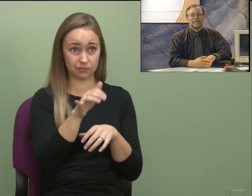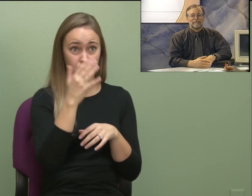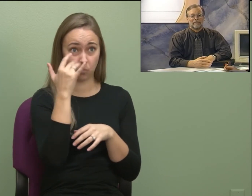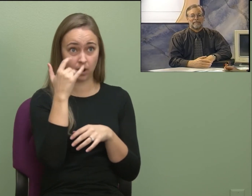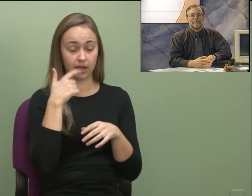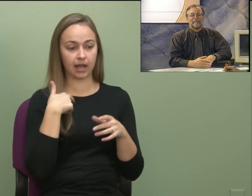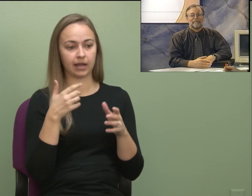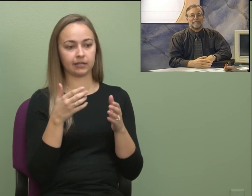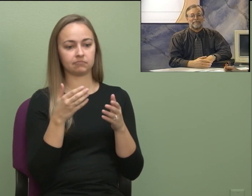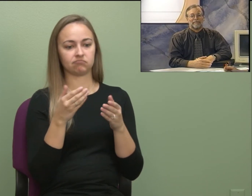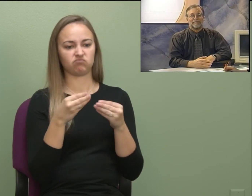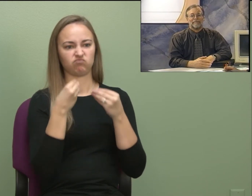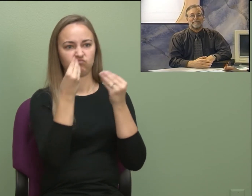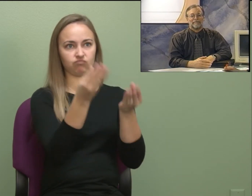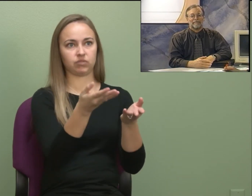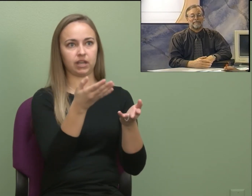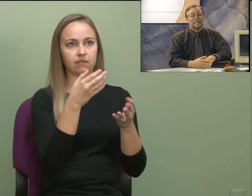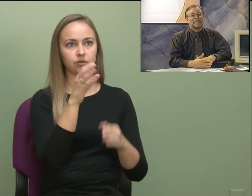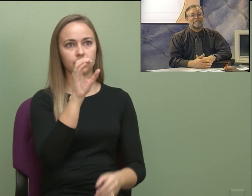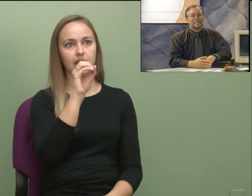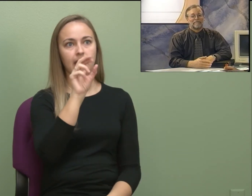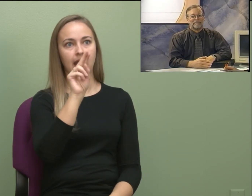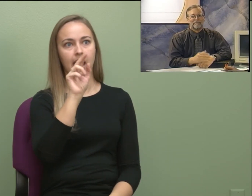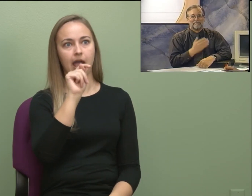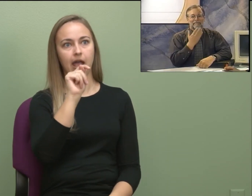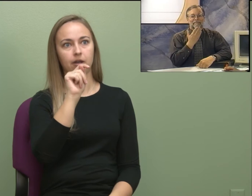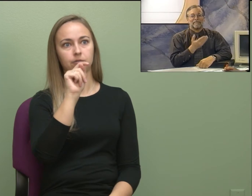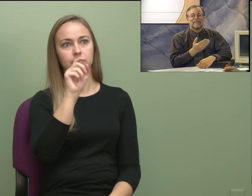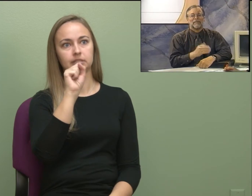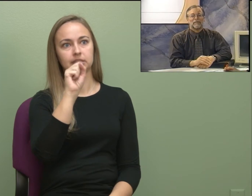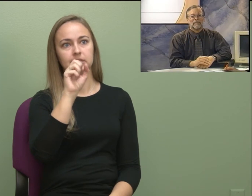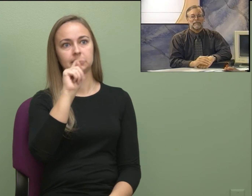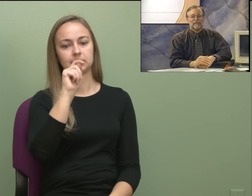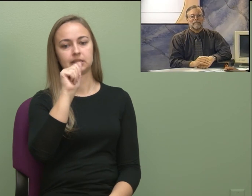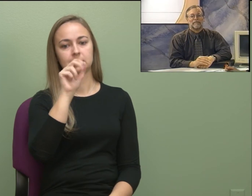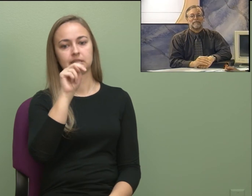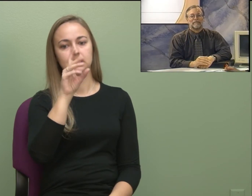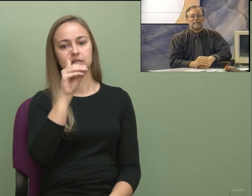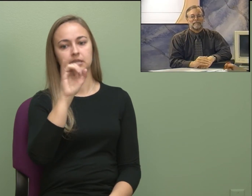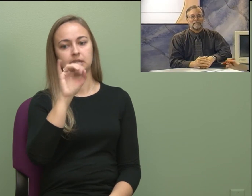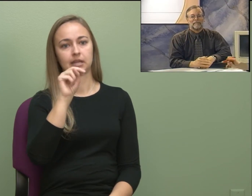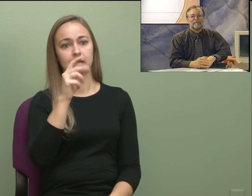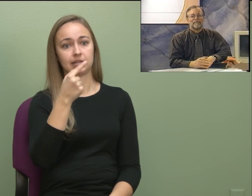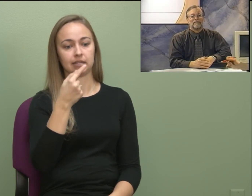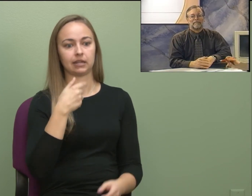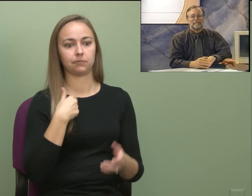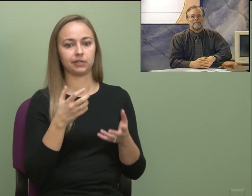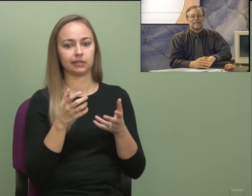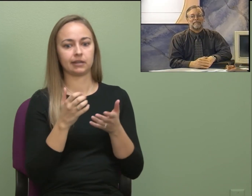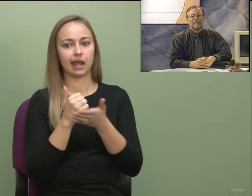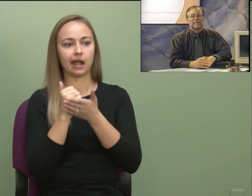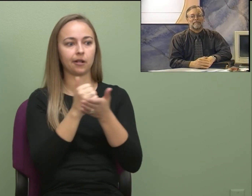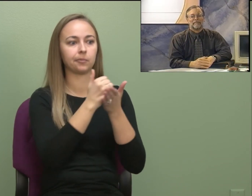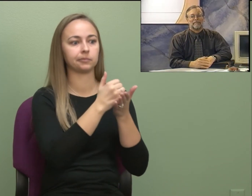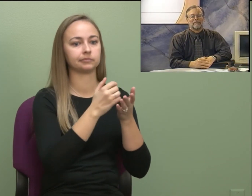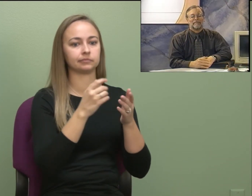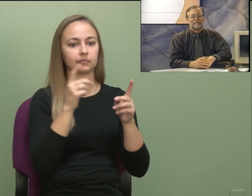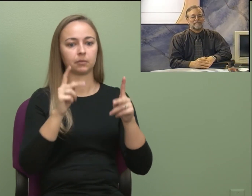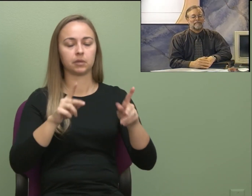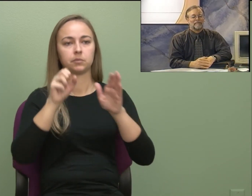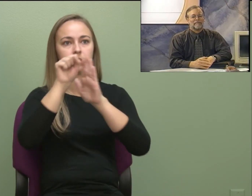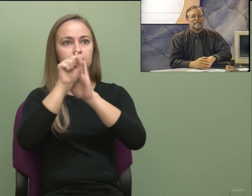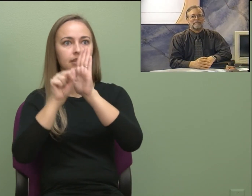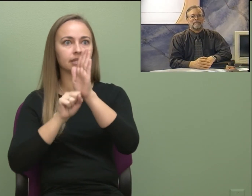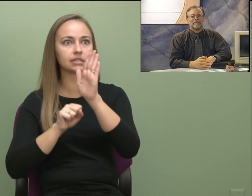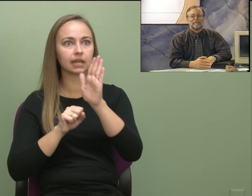we're able to offer classes to a lot more people throughout the state. So that's great. Okay, the next one